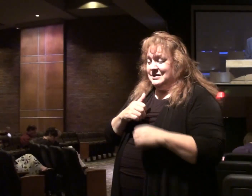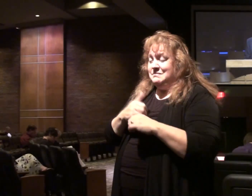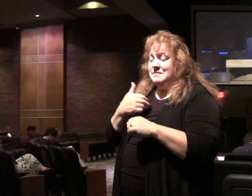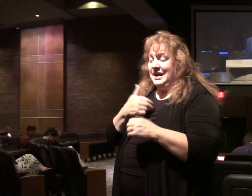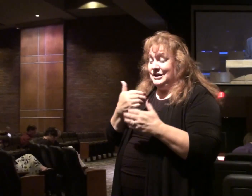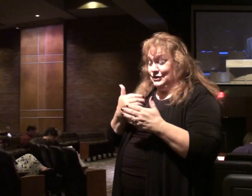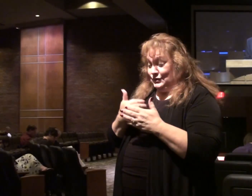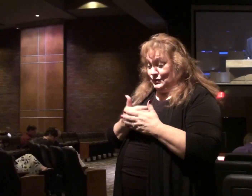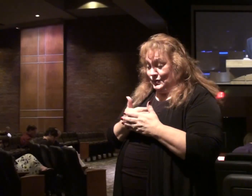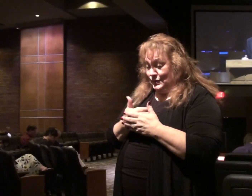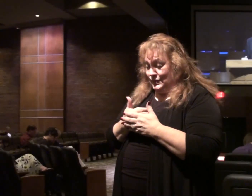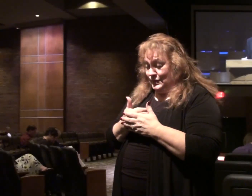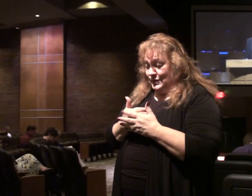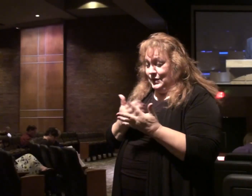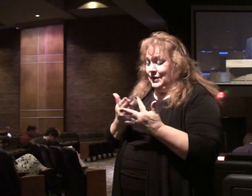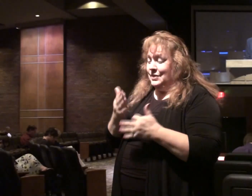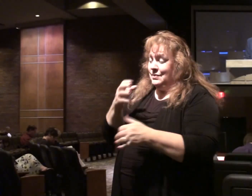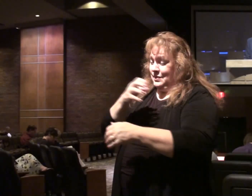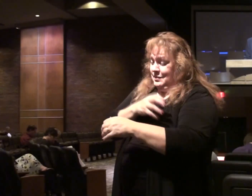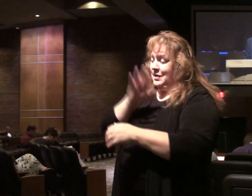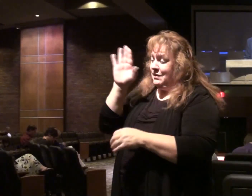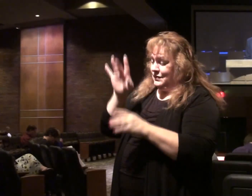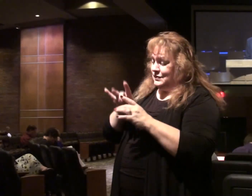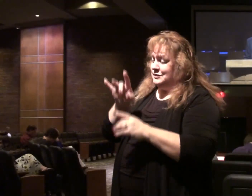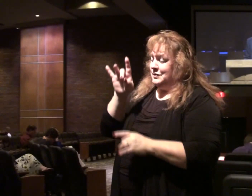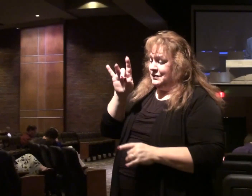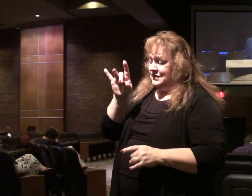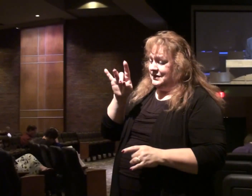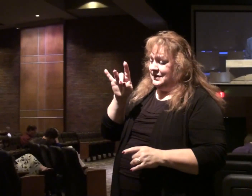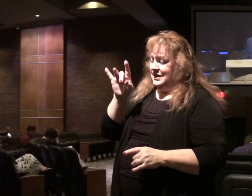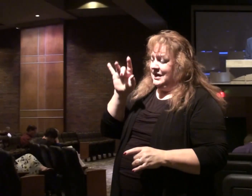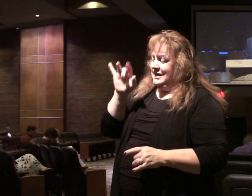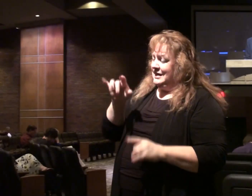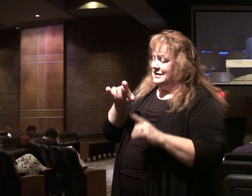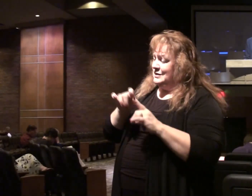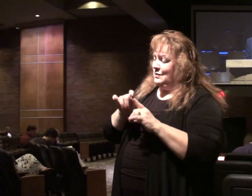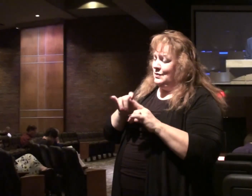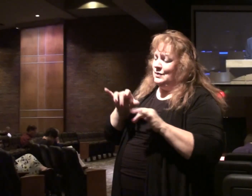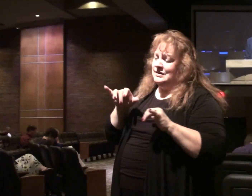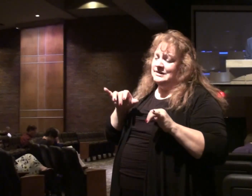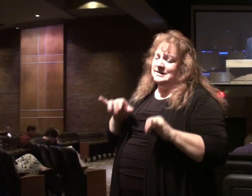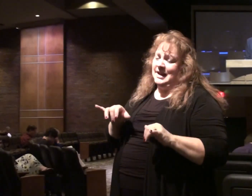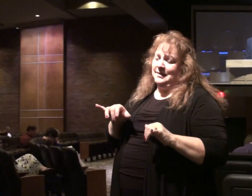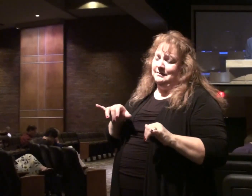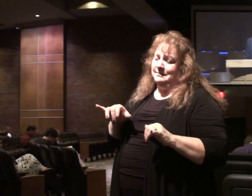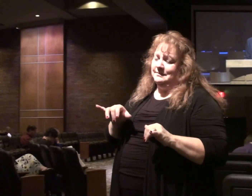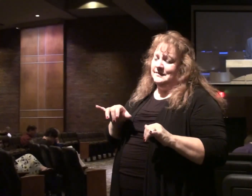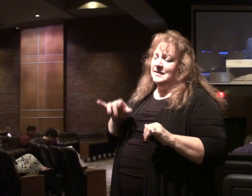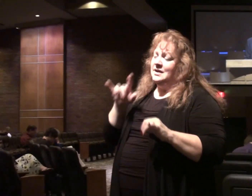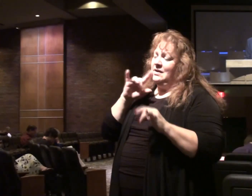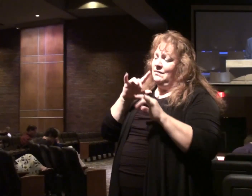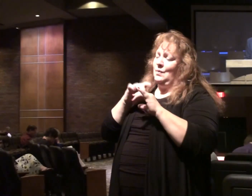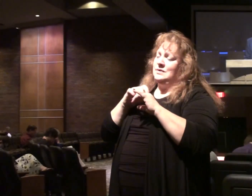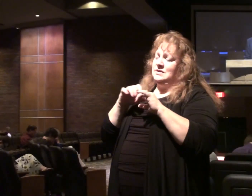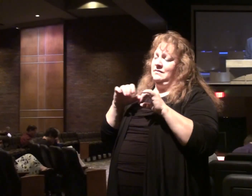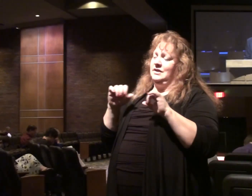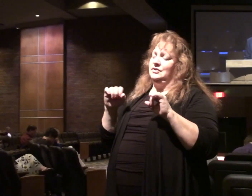new by the power of the Spirit is the same word which is your power for the